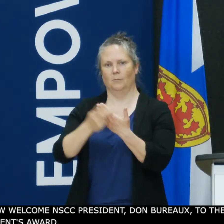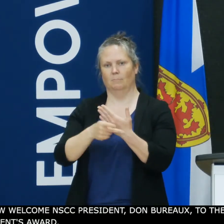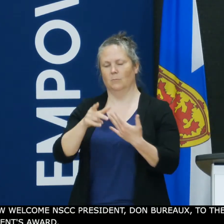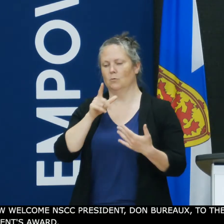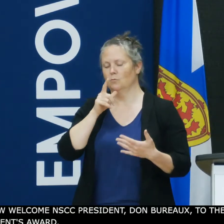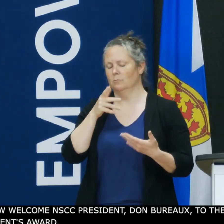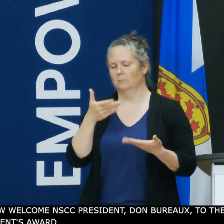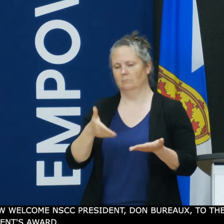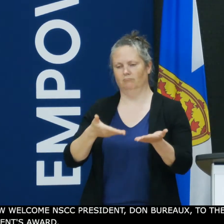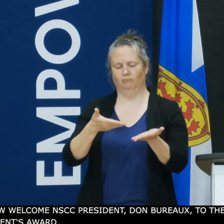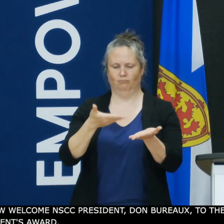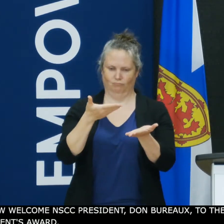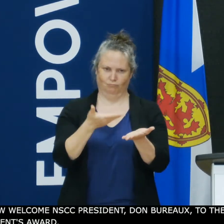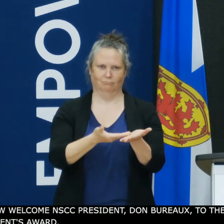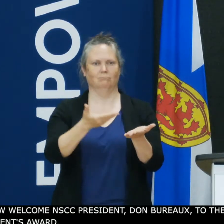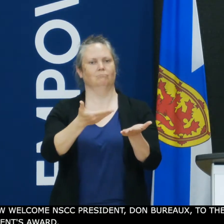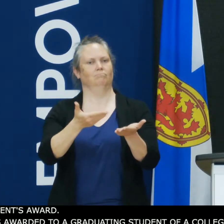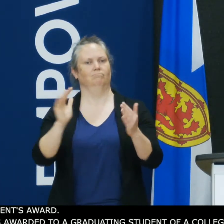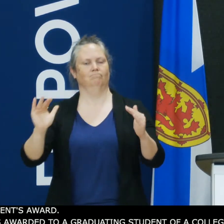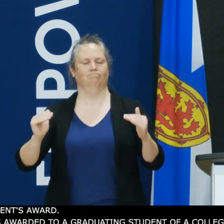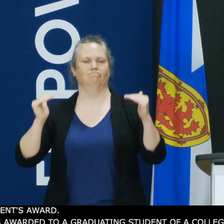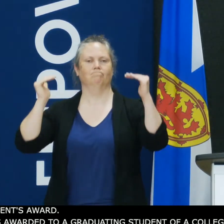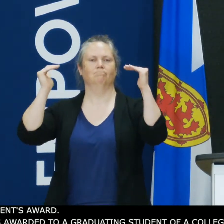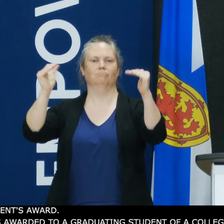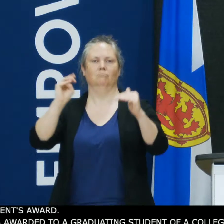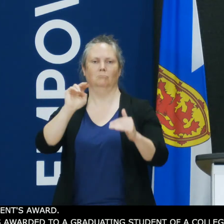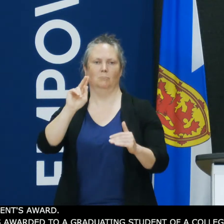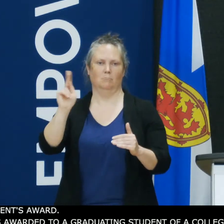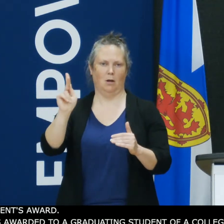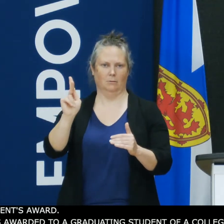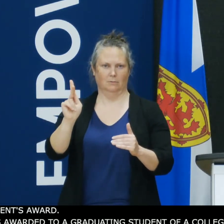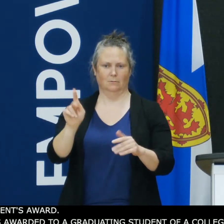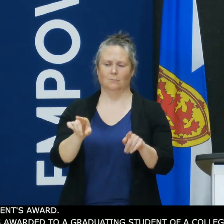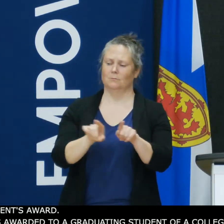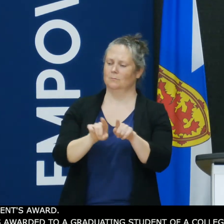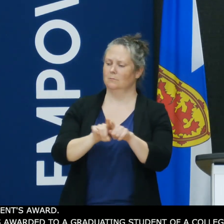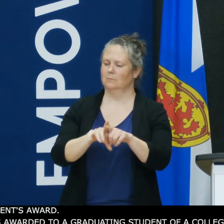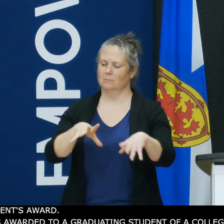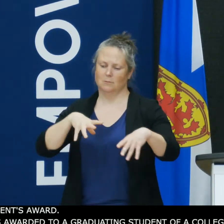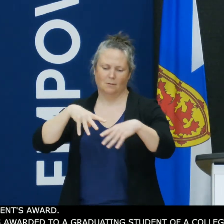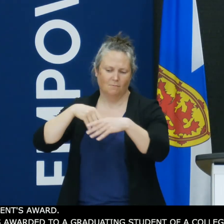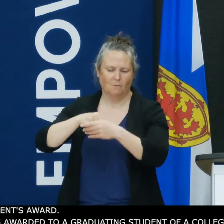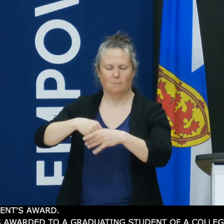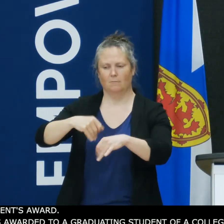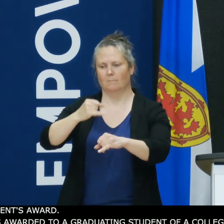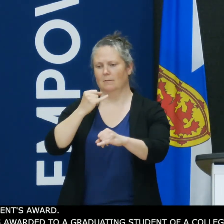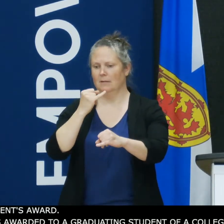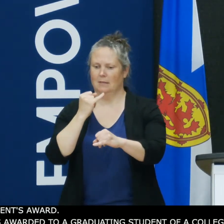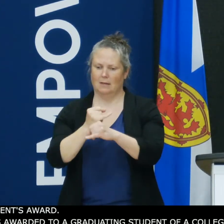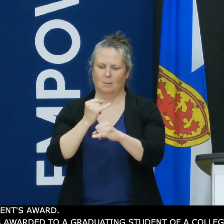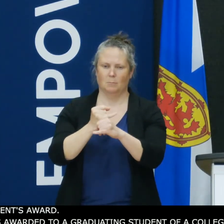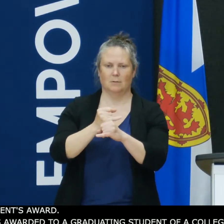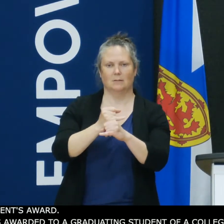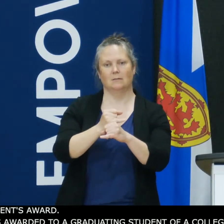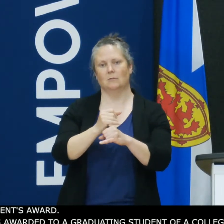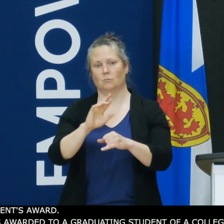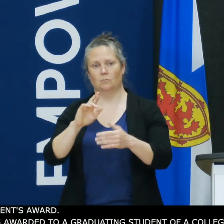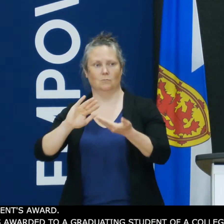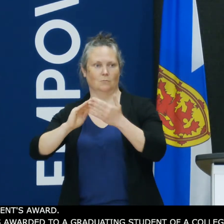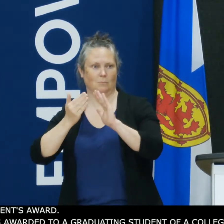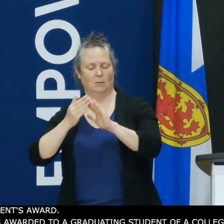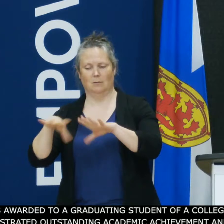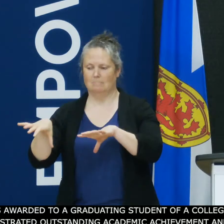demonstrated outstanding academic achievement and contributed to campus and/or community